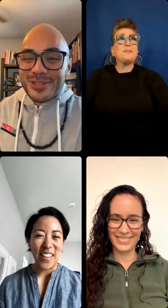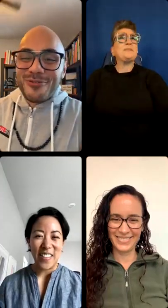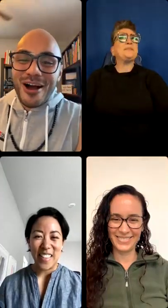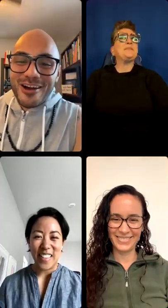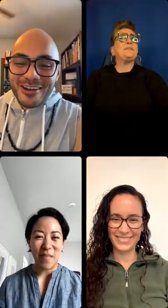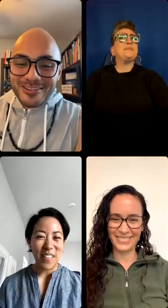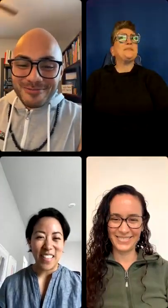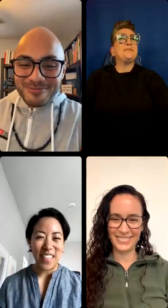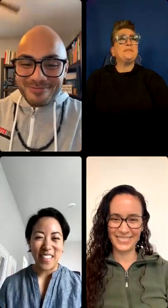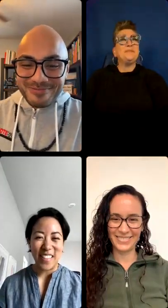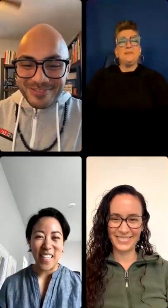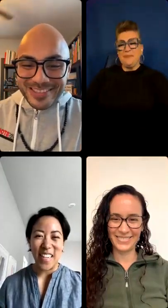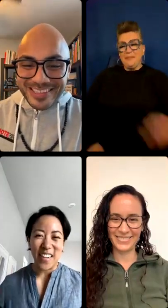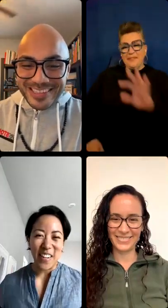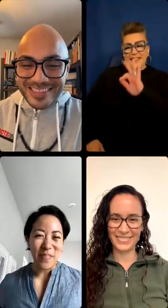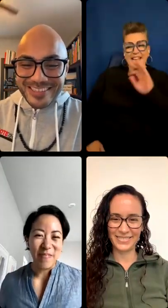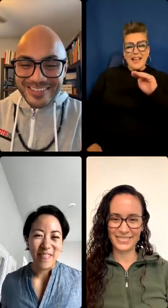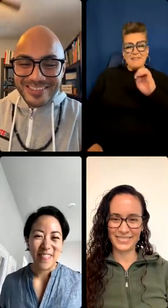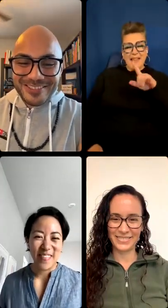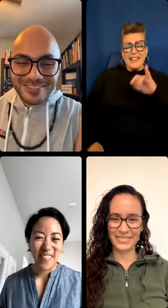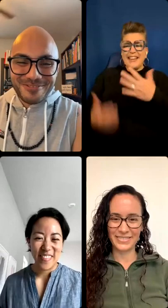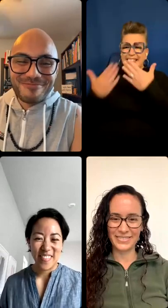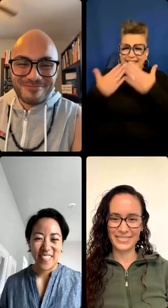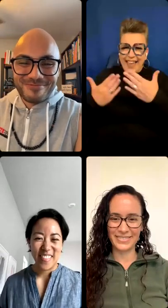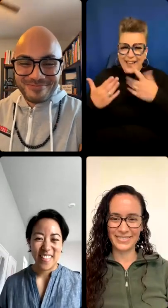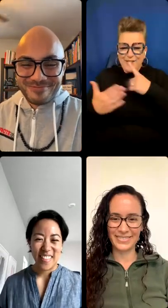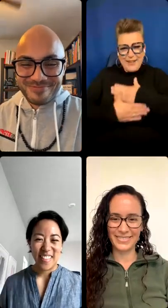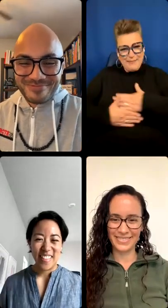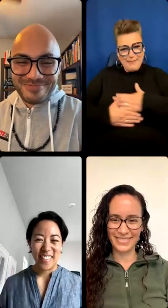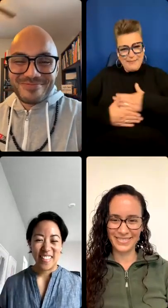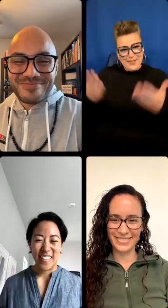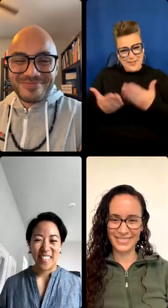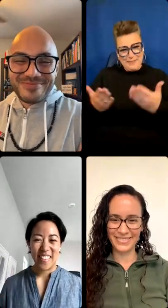Thank you. It's a pleasure to be here.